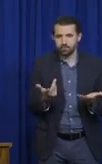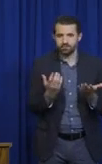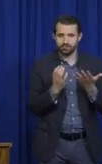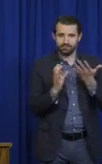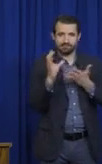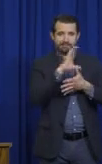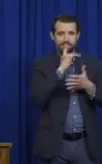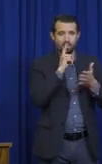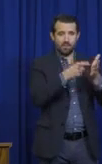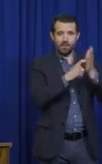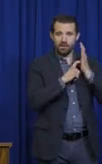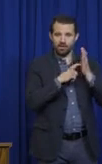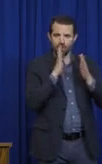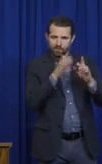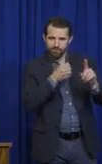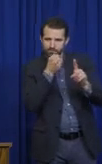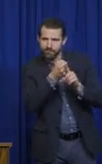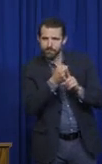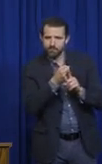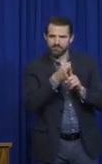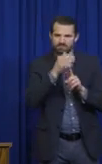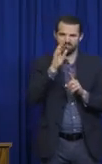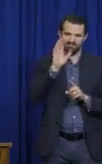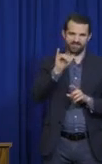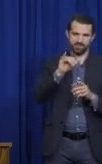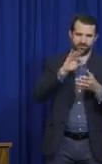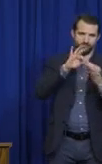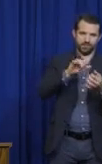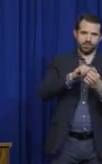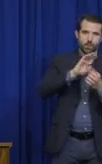that you must have been impacted by COVID-19.